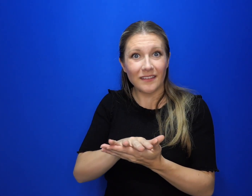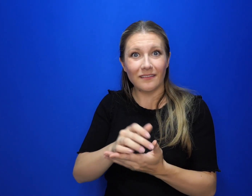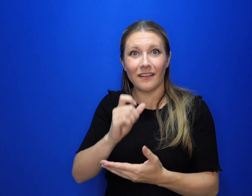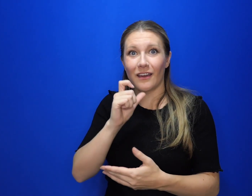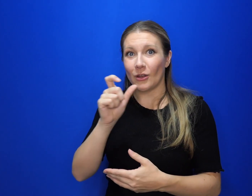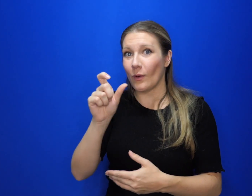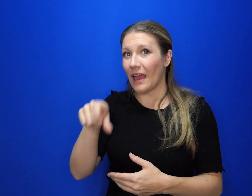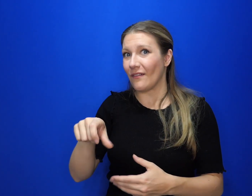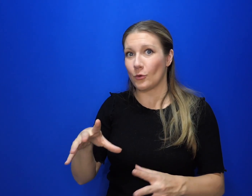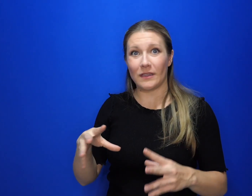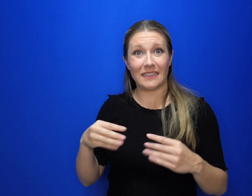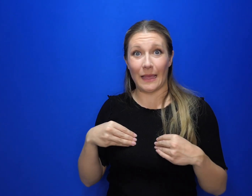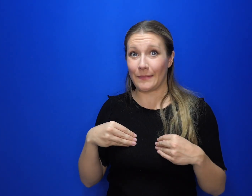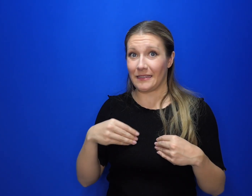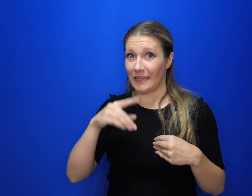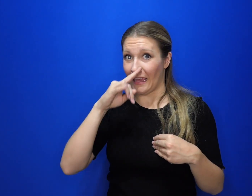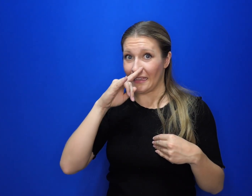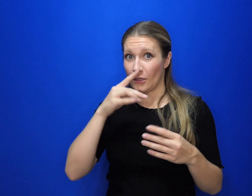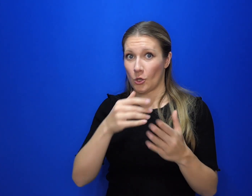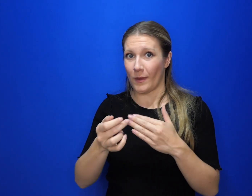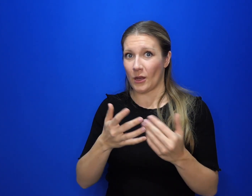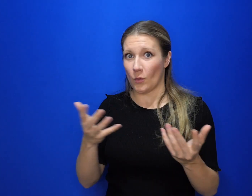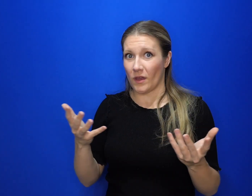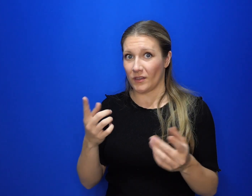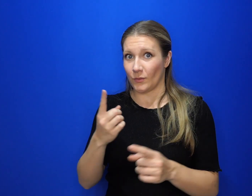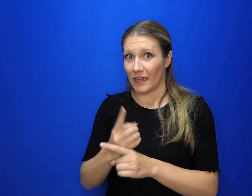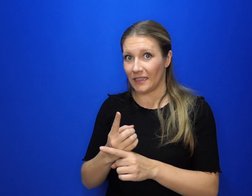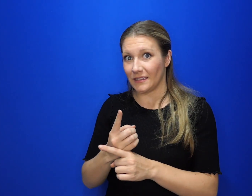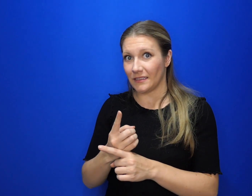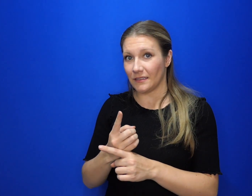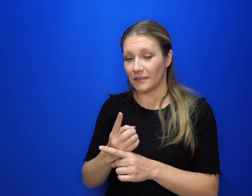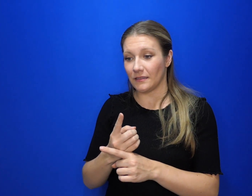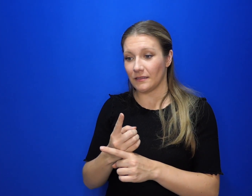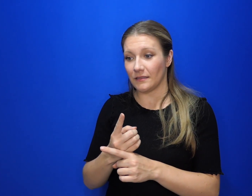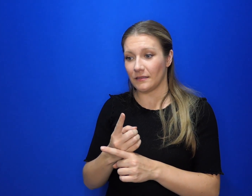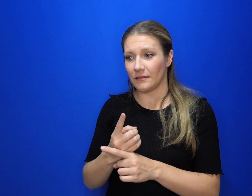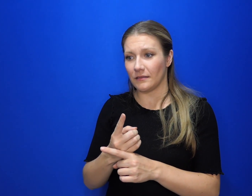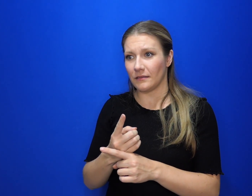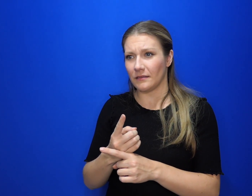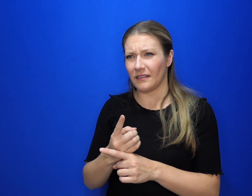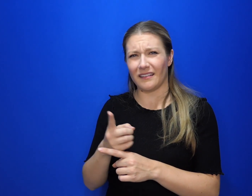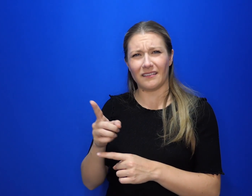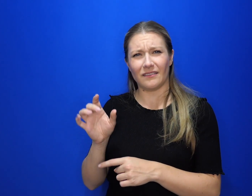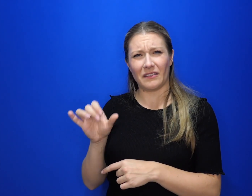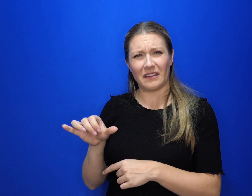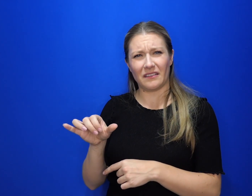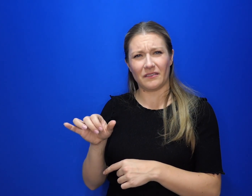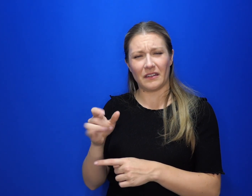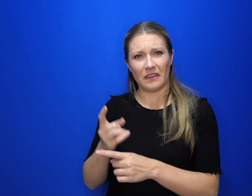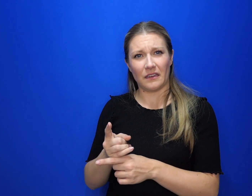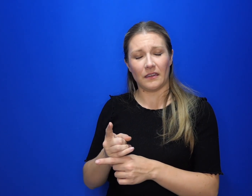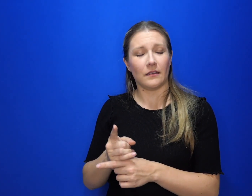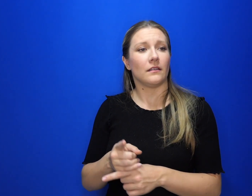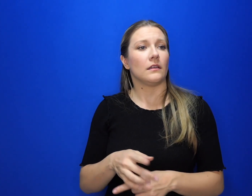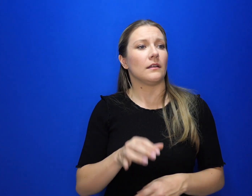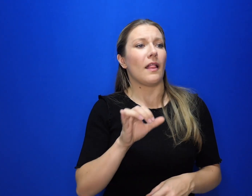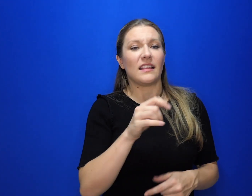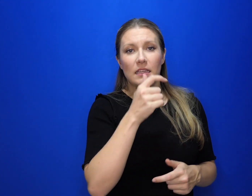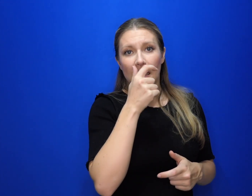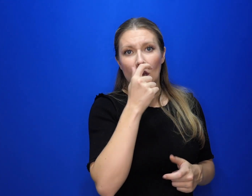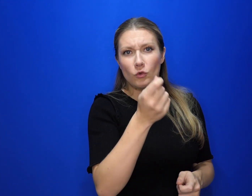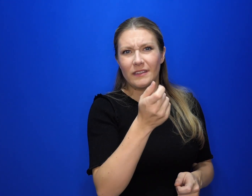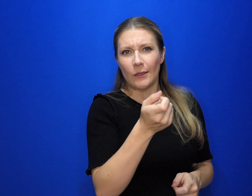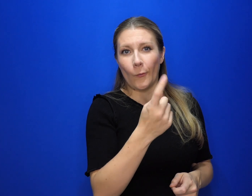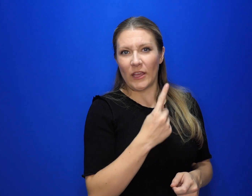need to accept kids no matter what, right? Are they immune to that? That's an